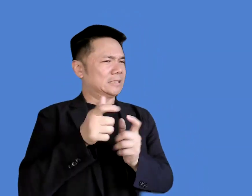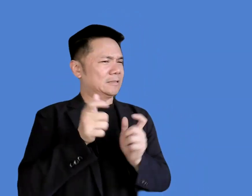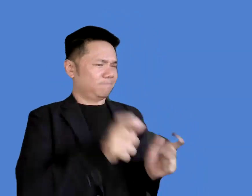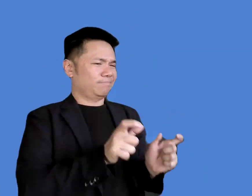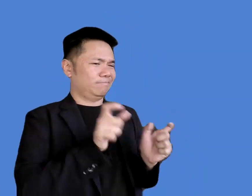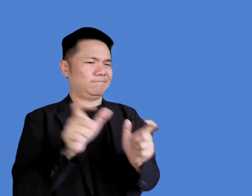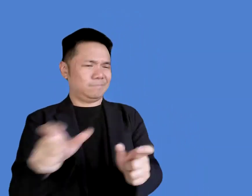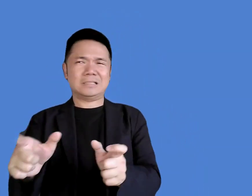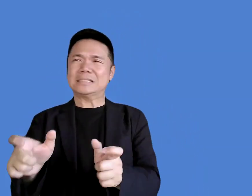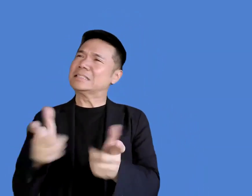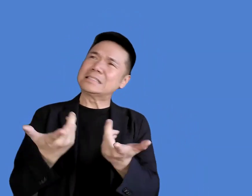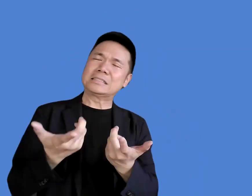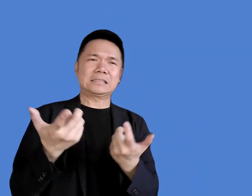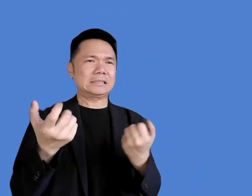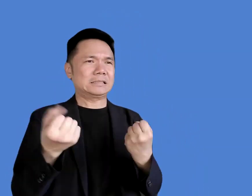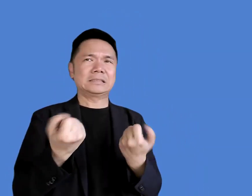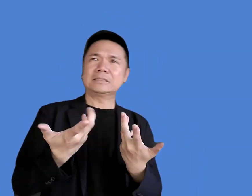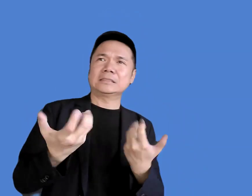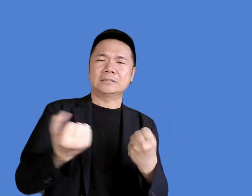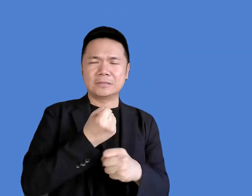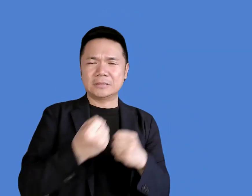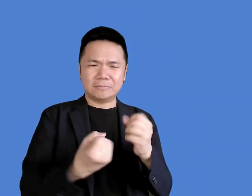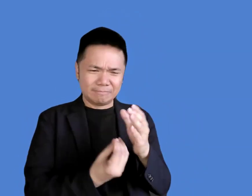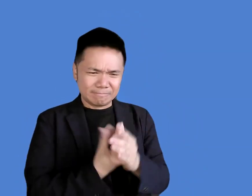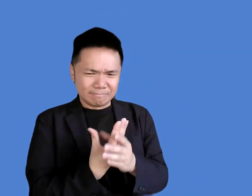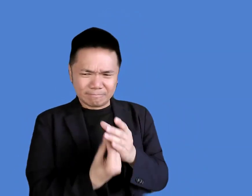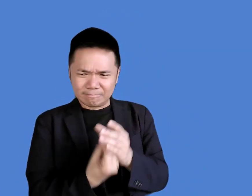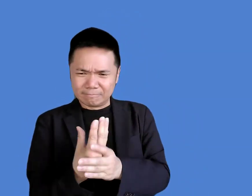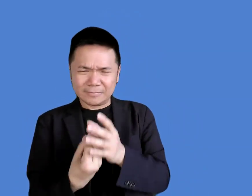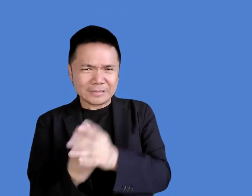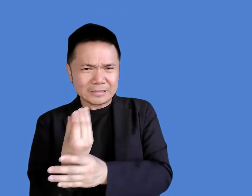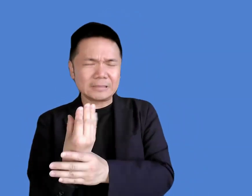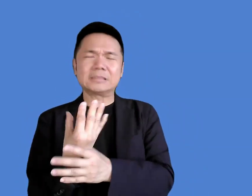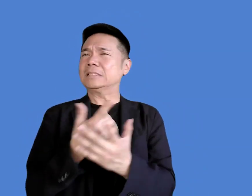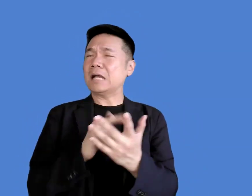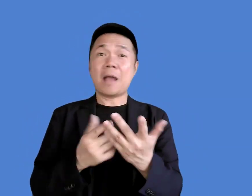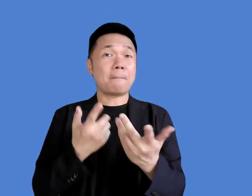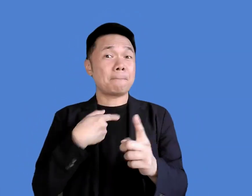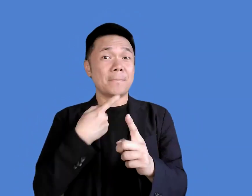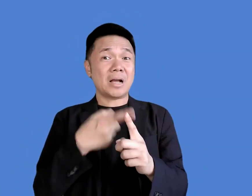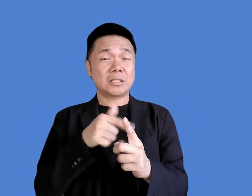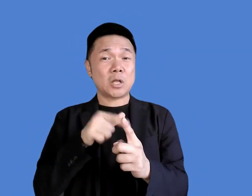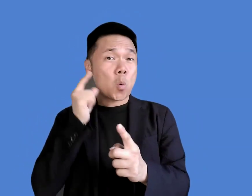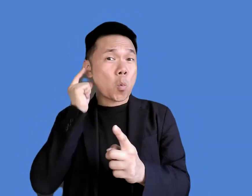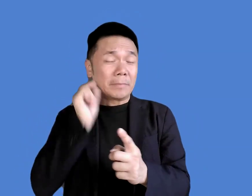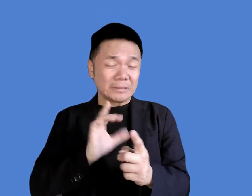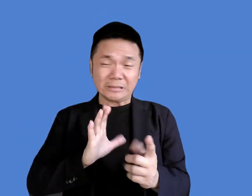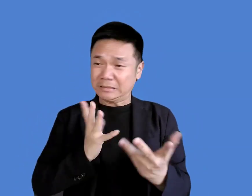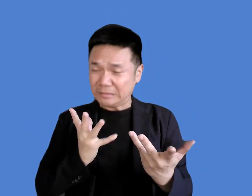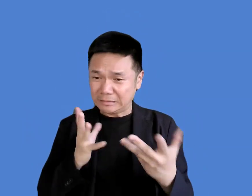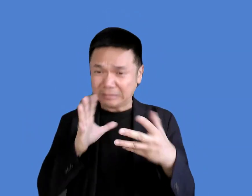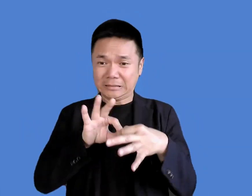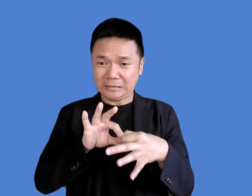all of which impacts the full and equal integration of women into the economy